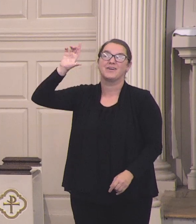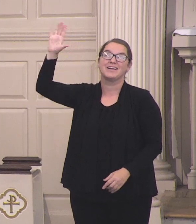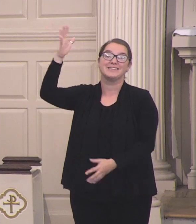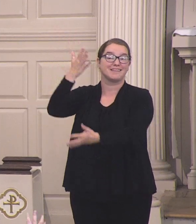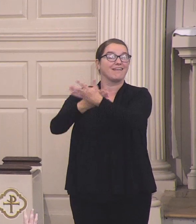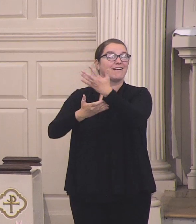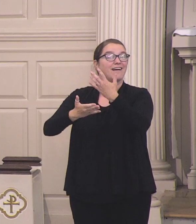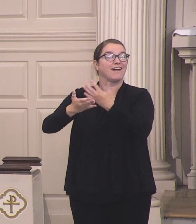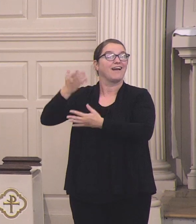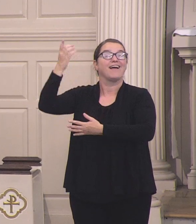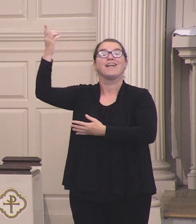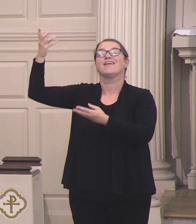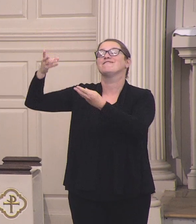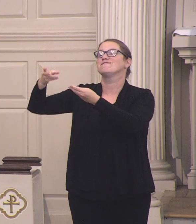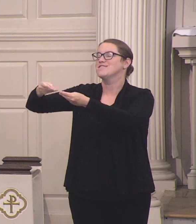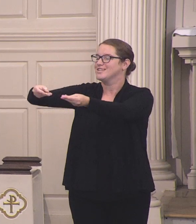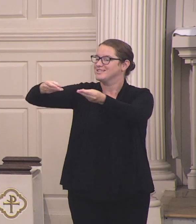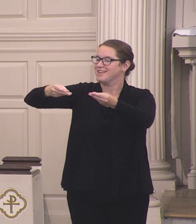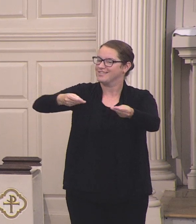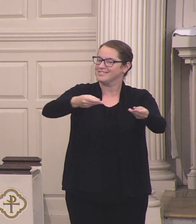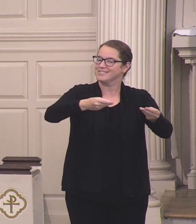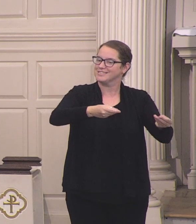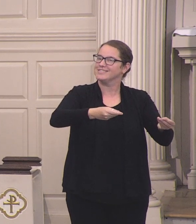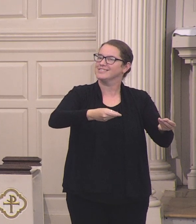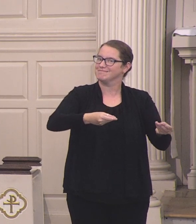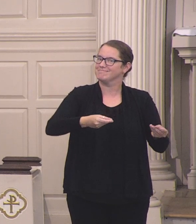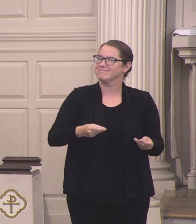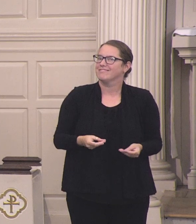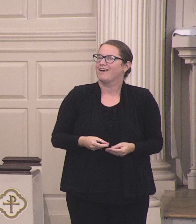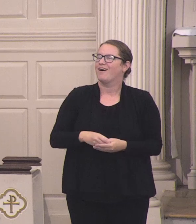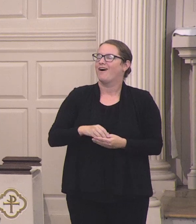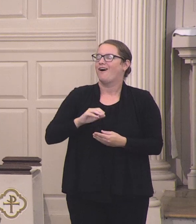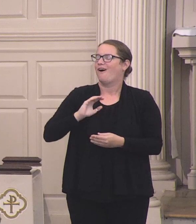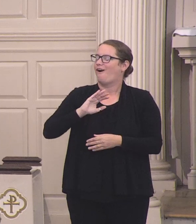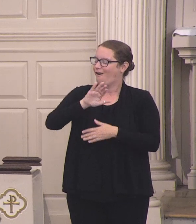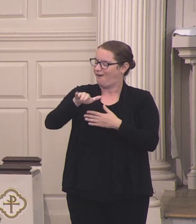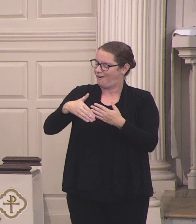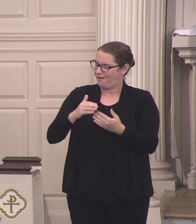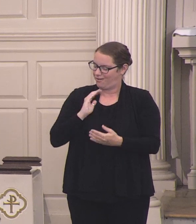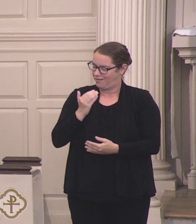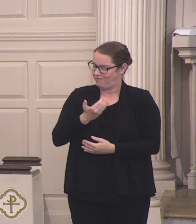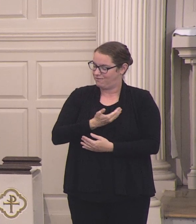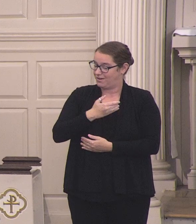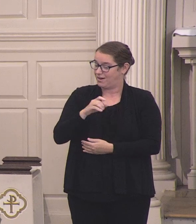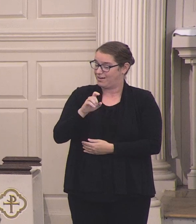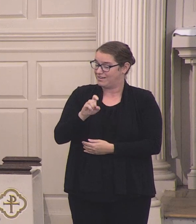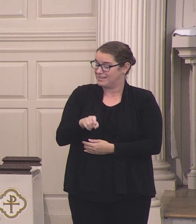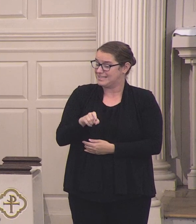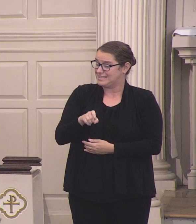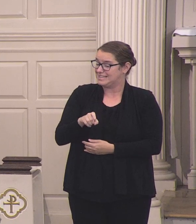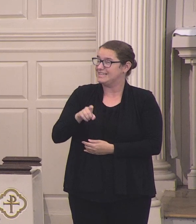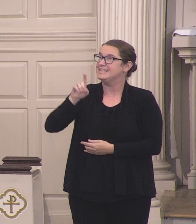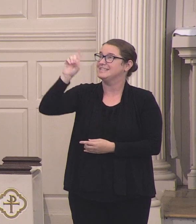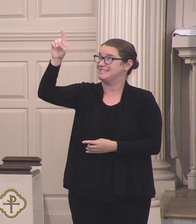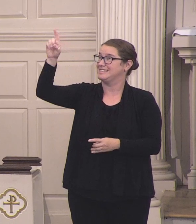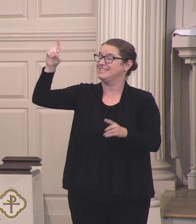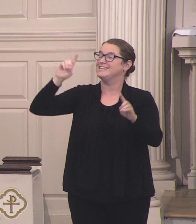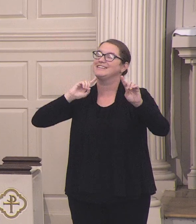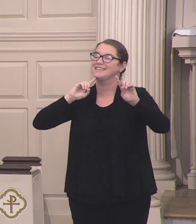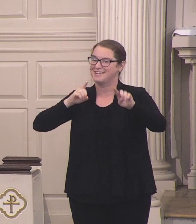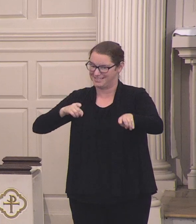Lord feeds us, he answers all our